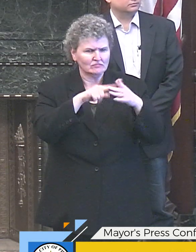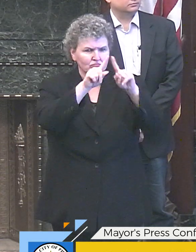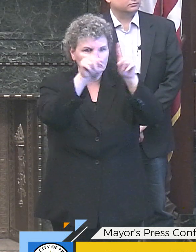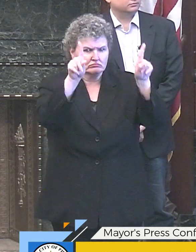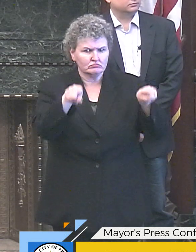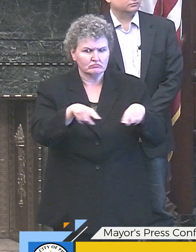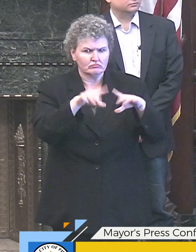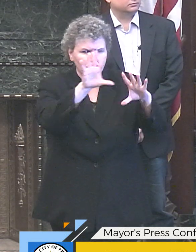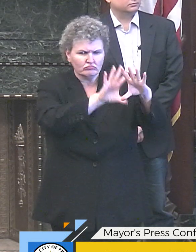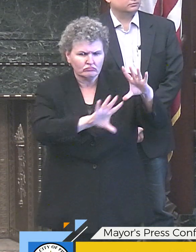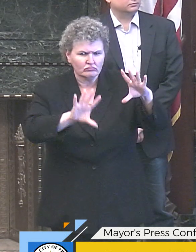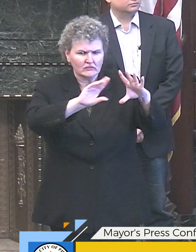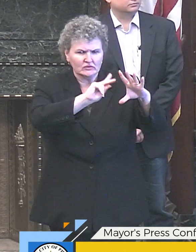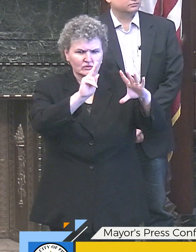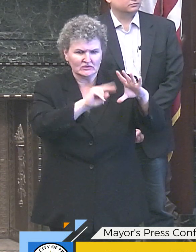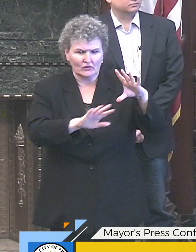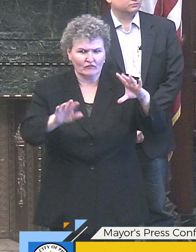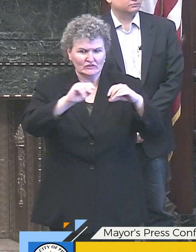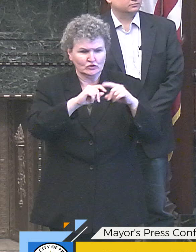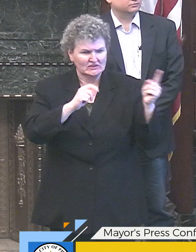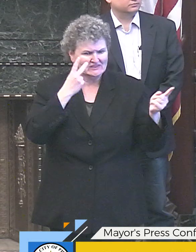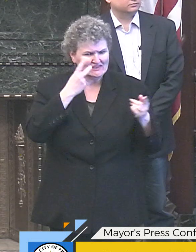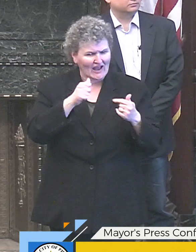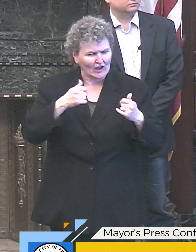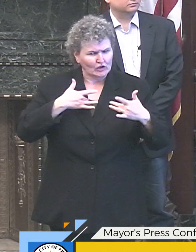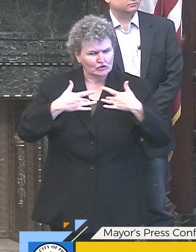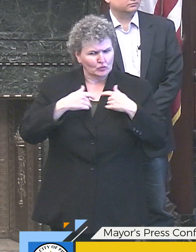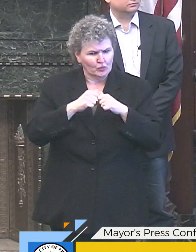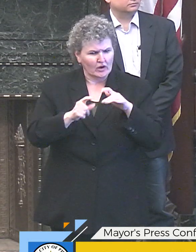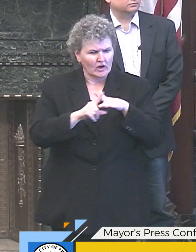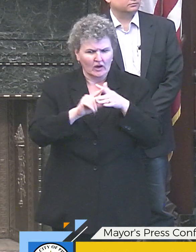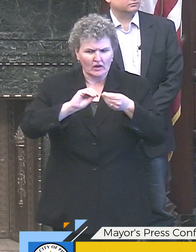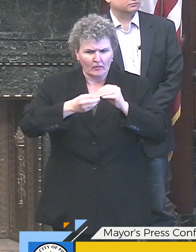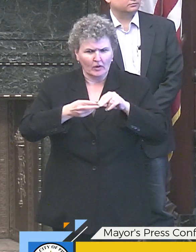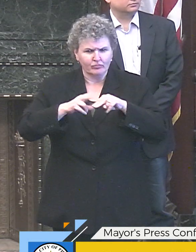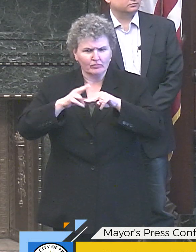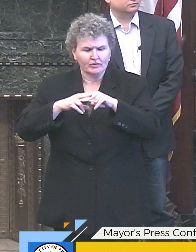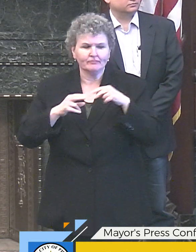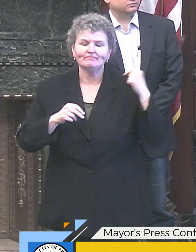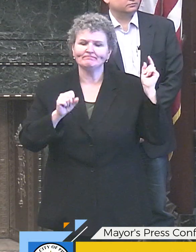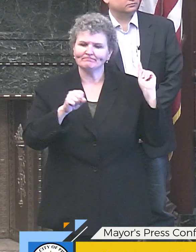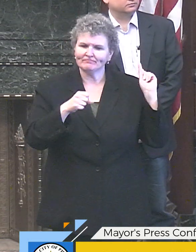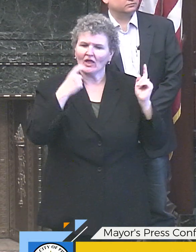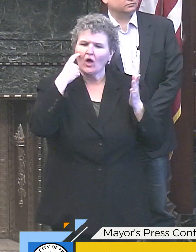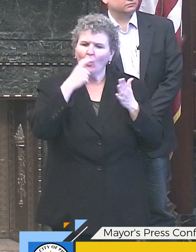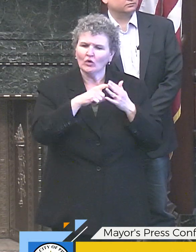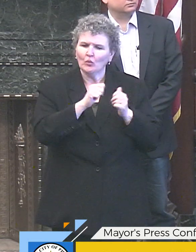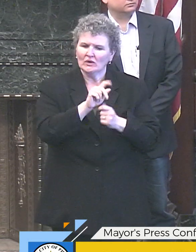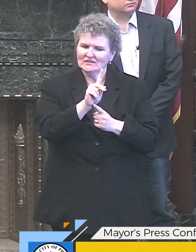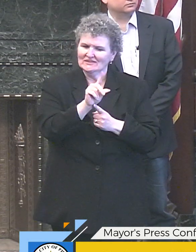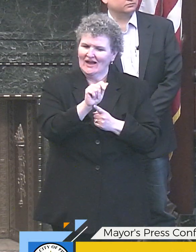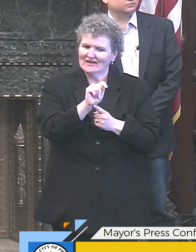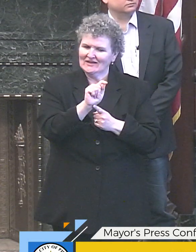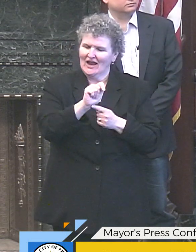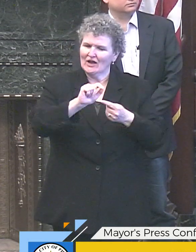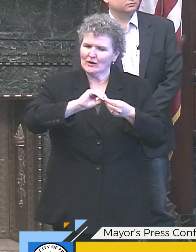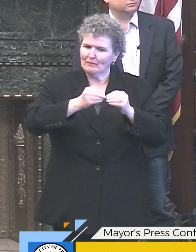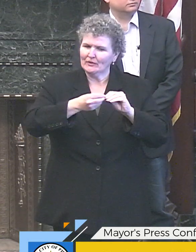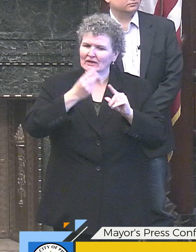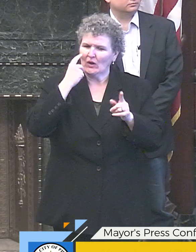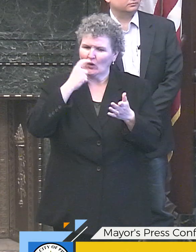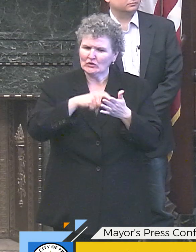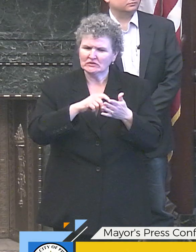the country and in the region? You know, I saw that. It's new data. It's hard to be at all certain how to interpret